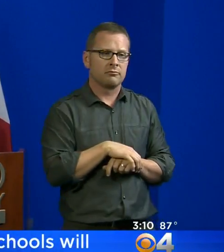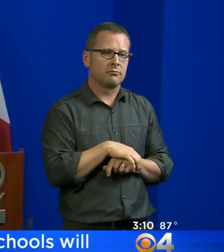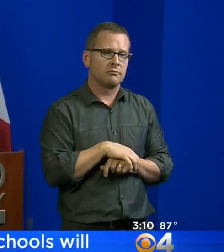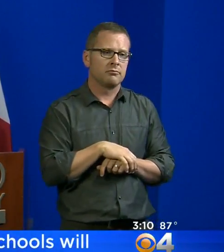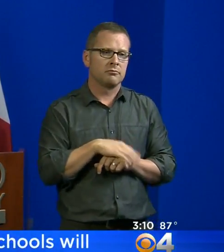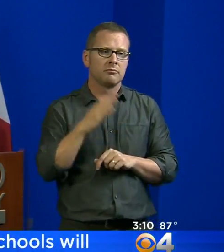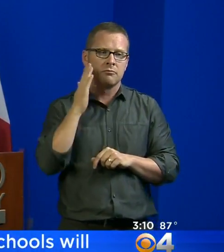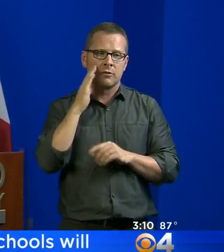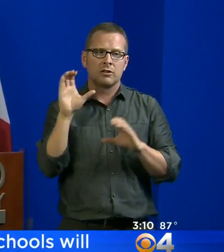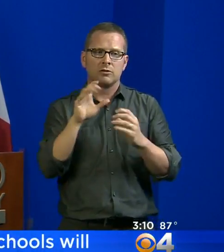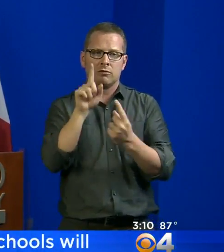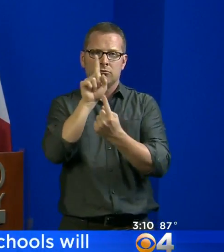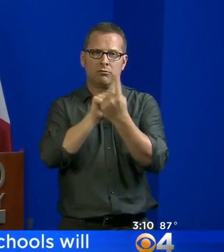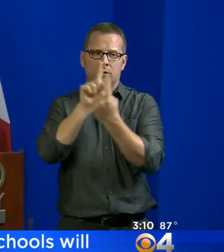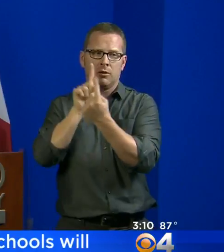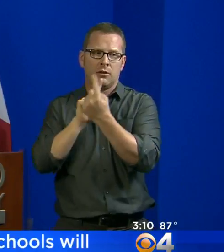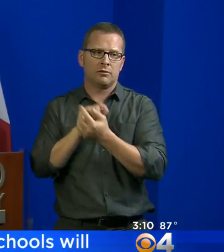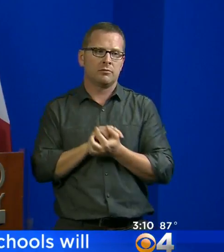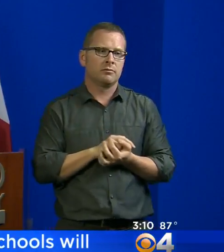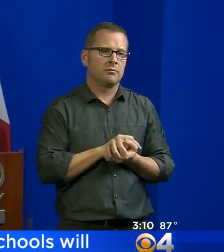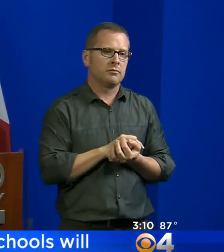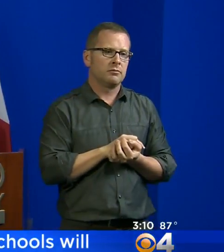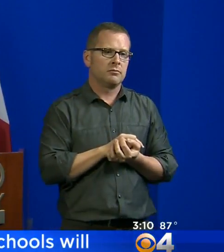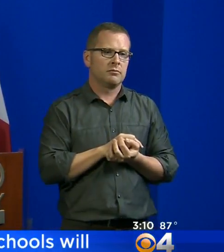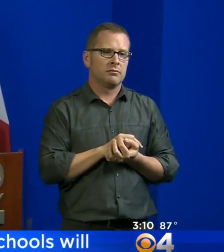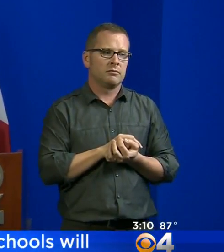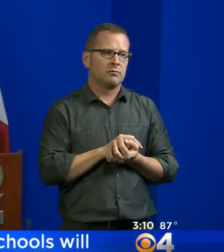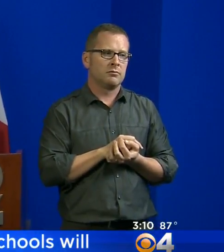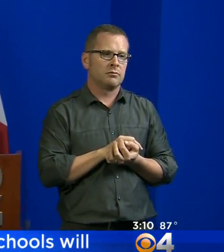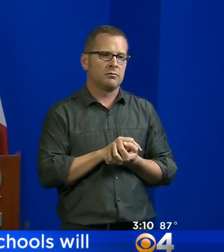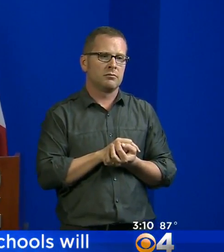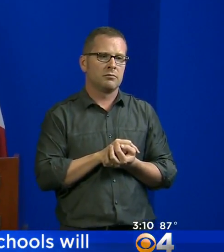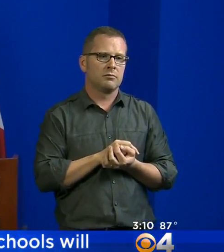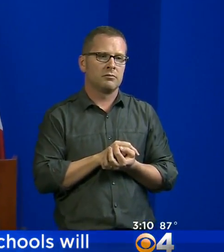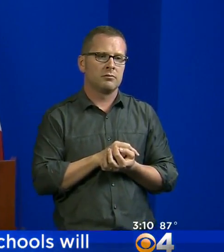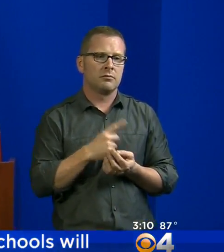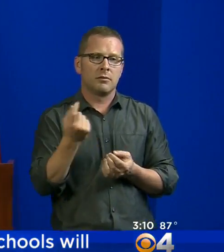have a question. You have a question? How many places available for sandbags at this